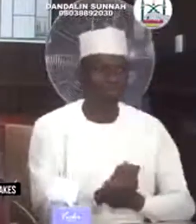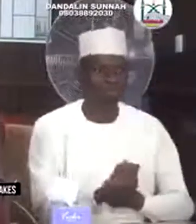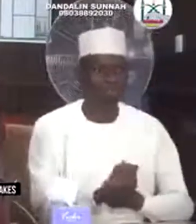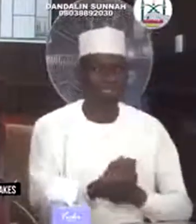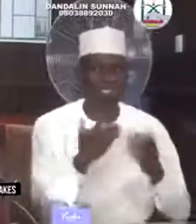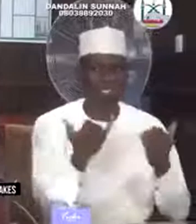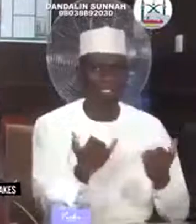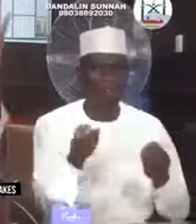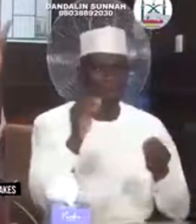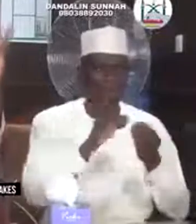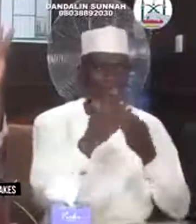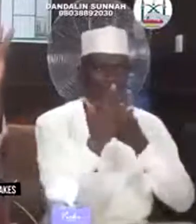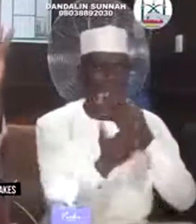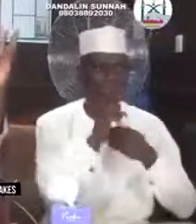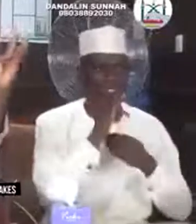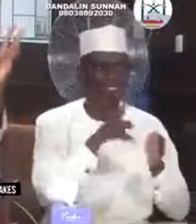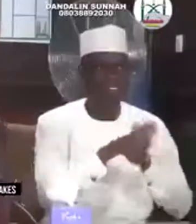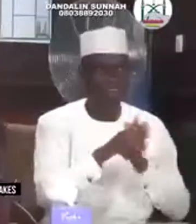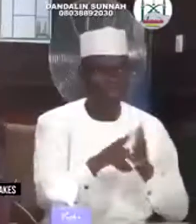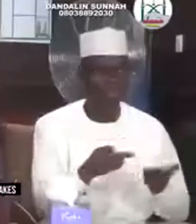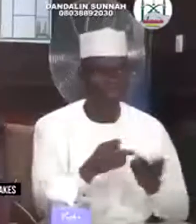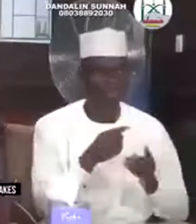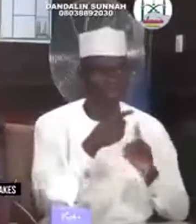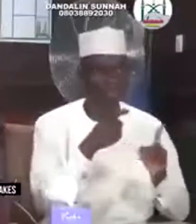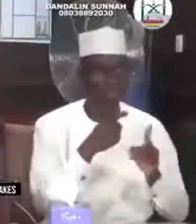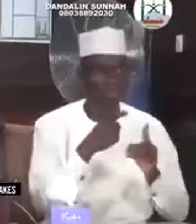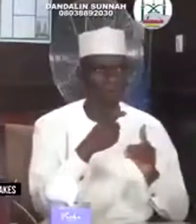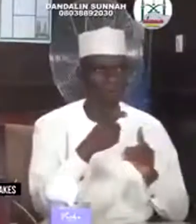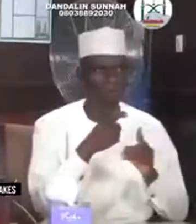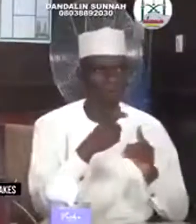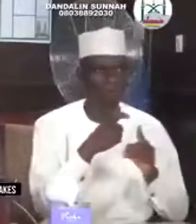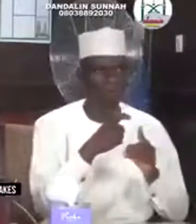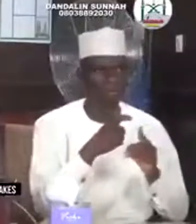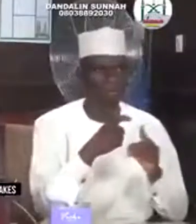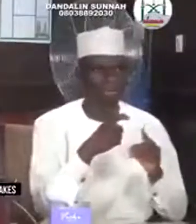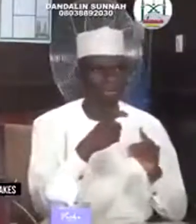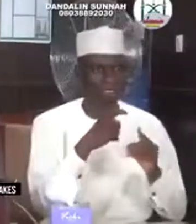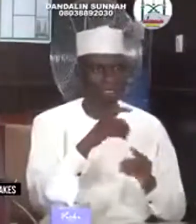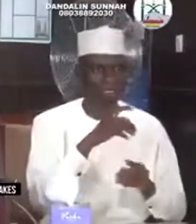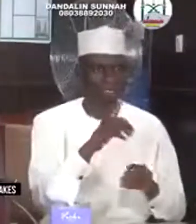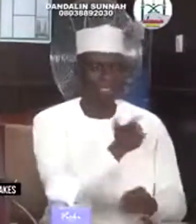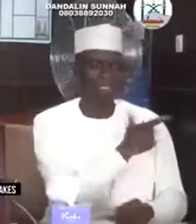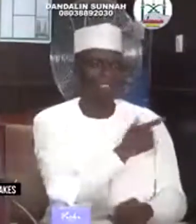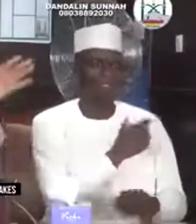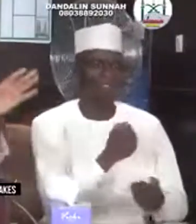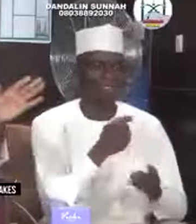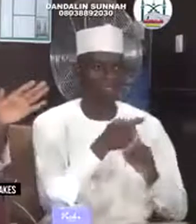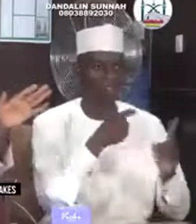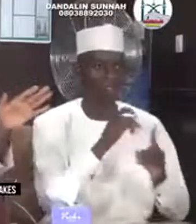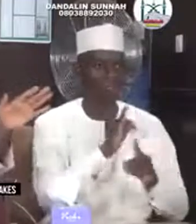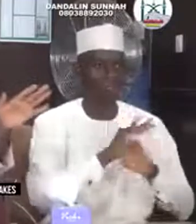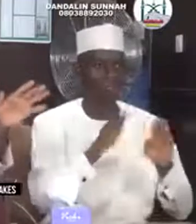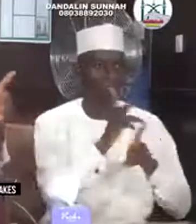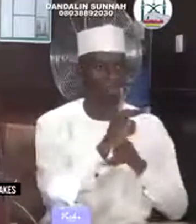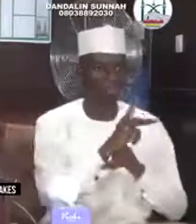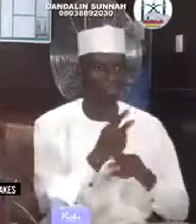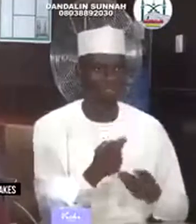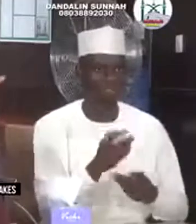Now more blood is shed from negligence, from sleeping, from laziness, from